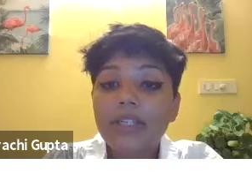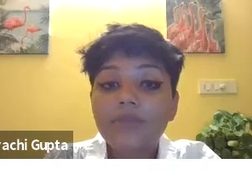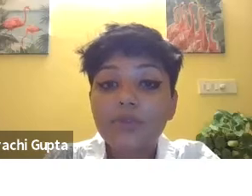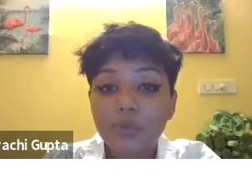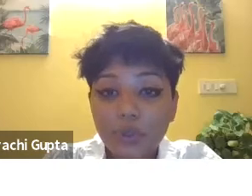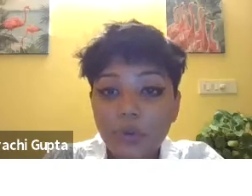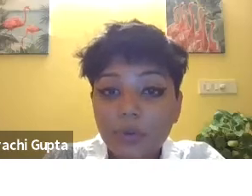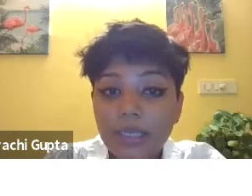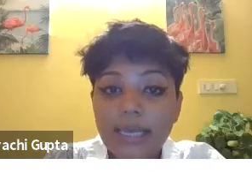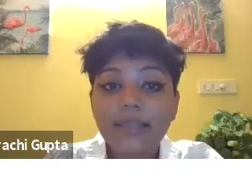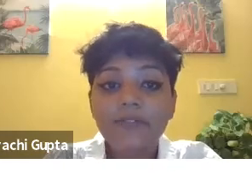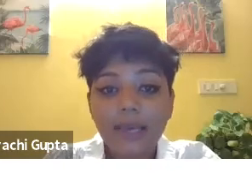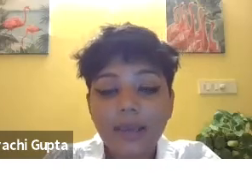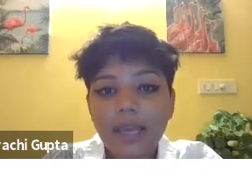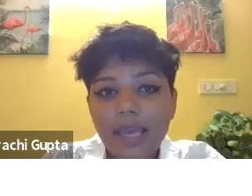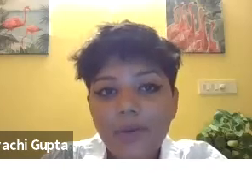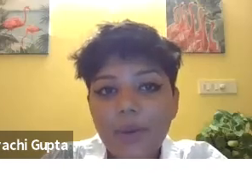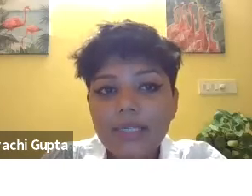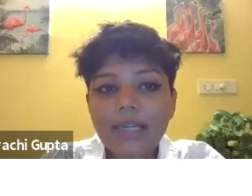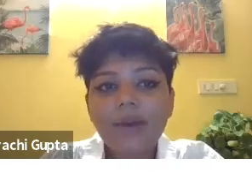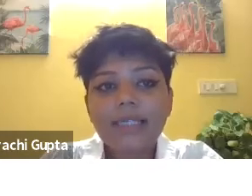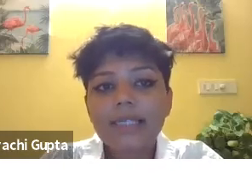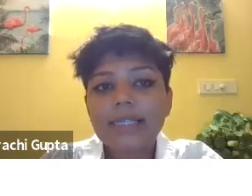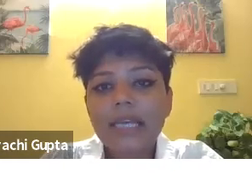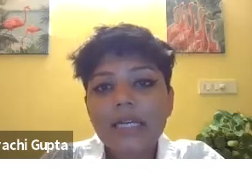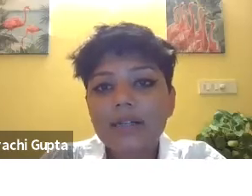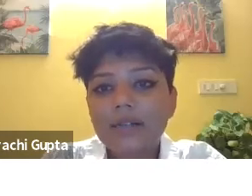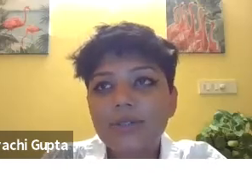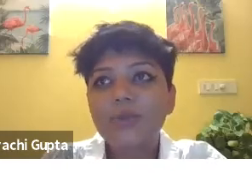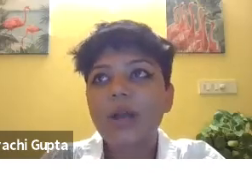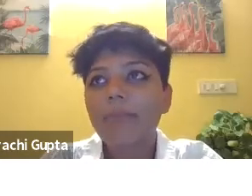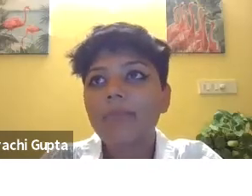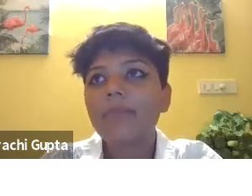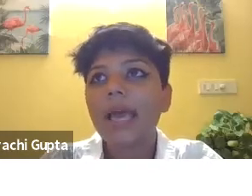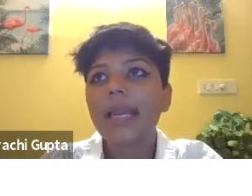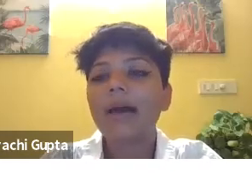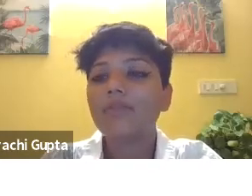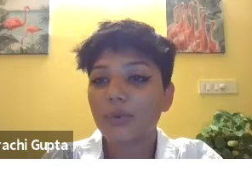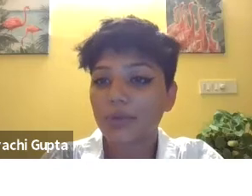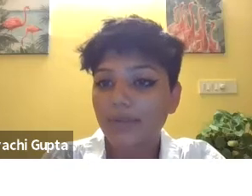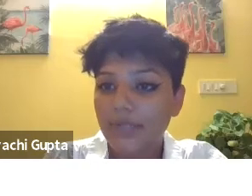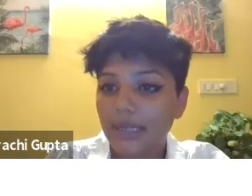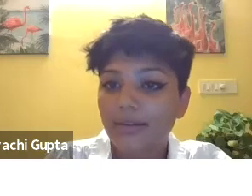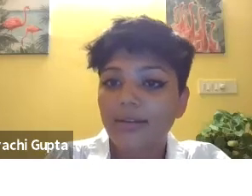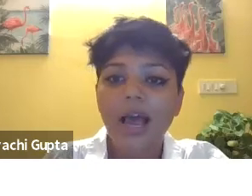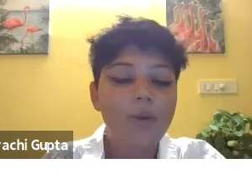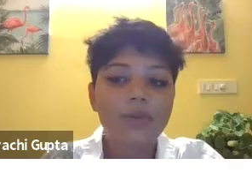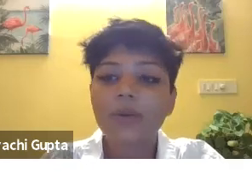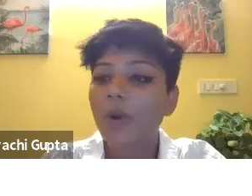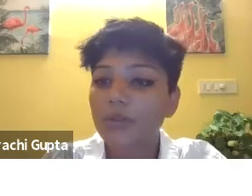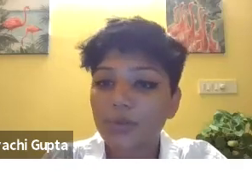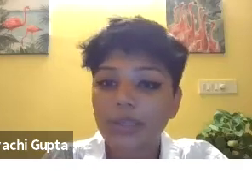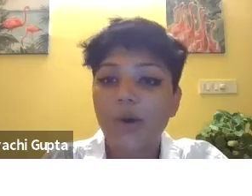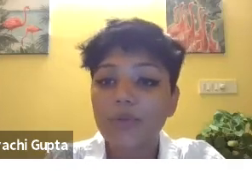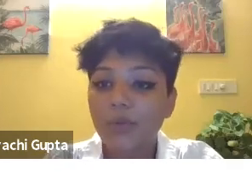a makeshift studio inside the fair, where she invited these young girls to come and have a photograph taken, however